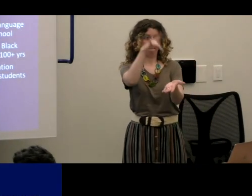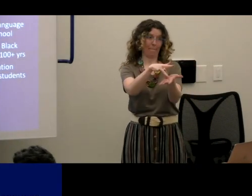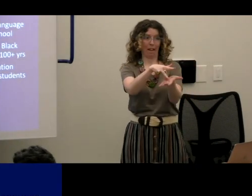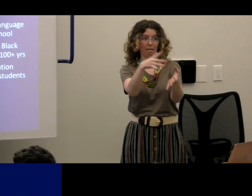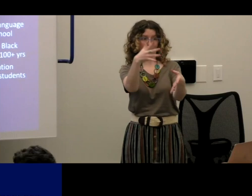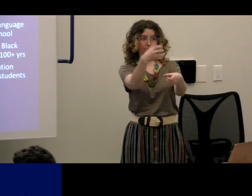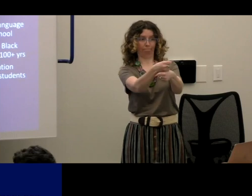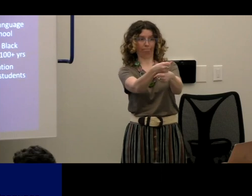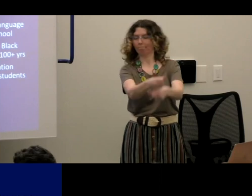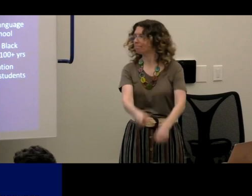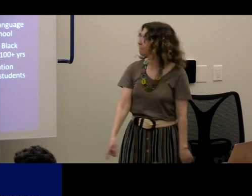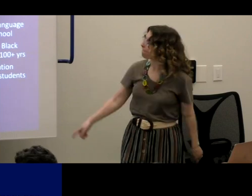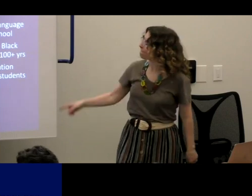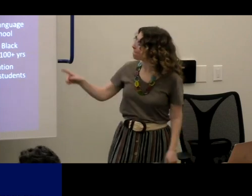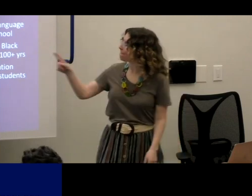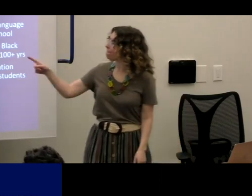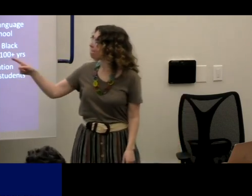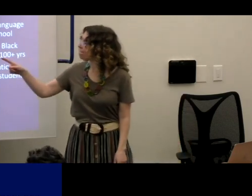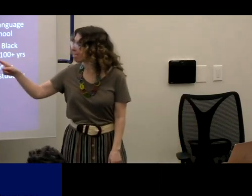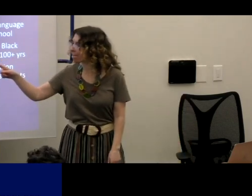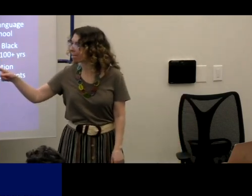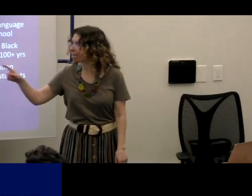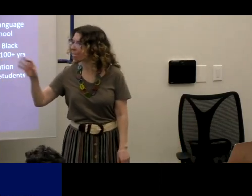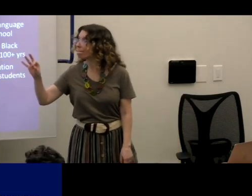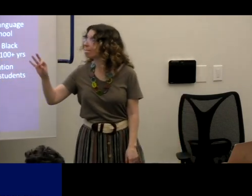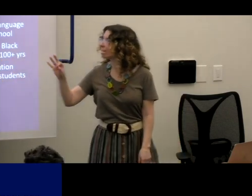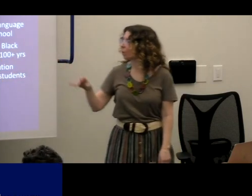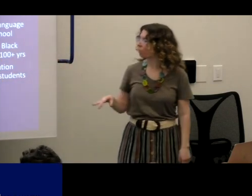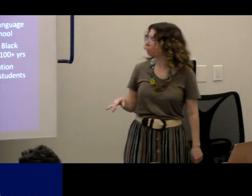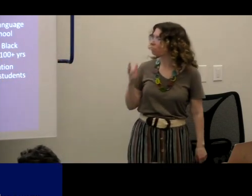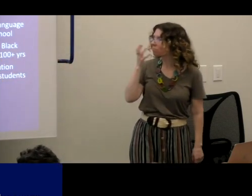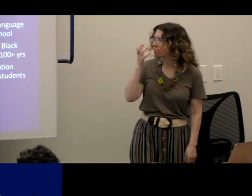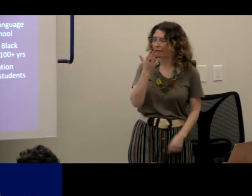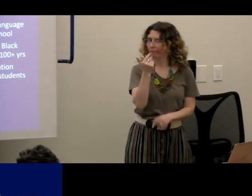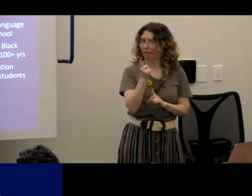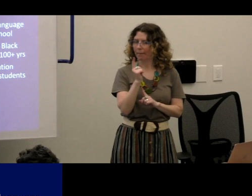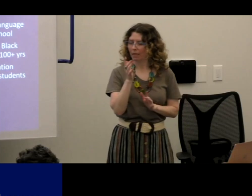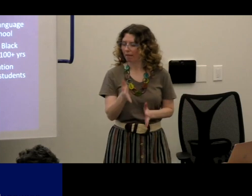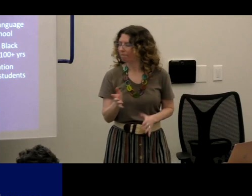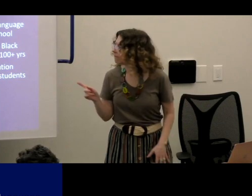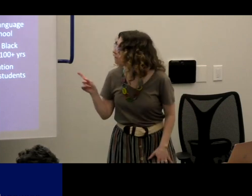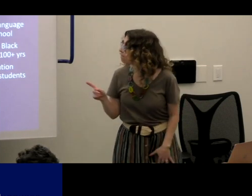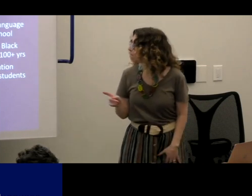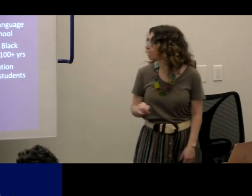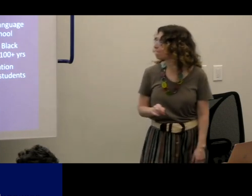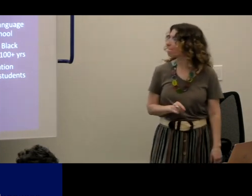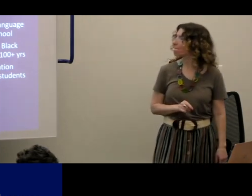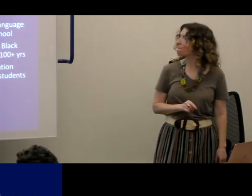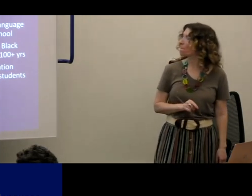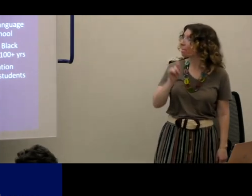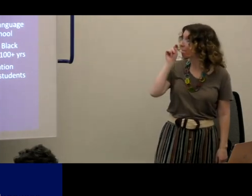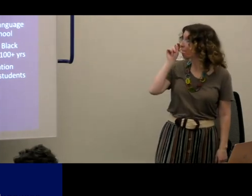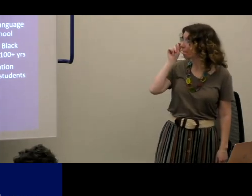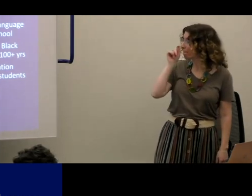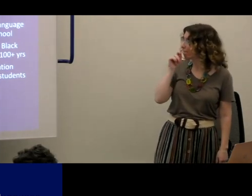Okay, so now we're kind of in the middle of my presentation. Okay, I have 15 minutes remaining.